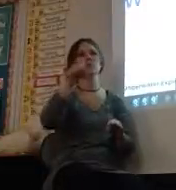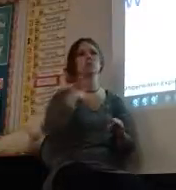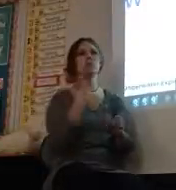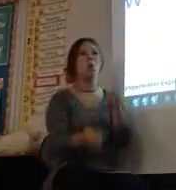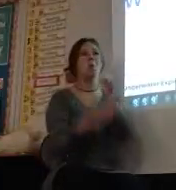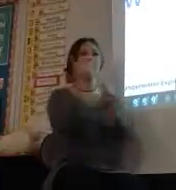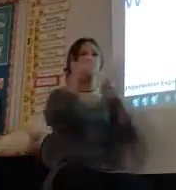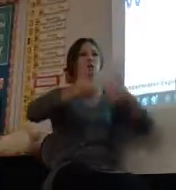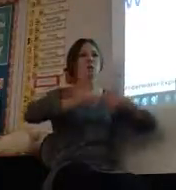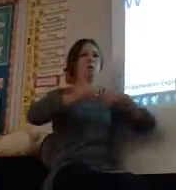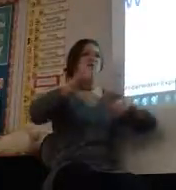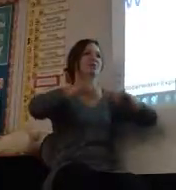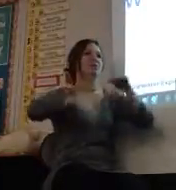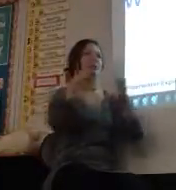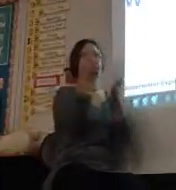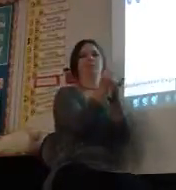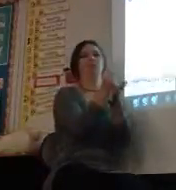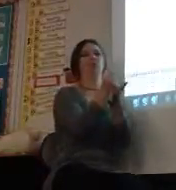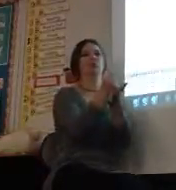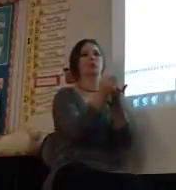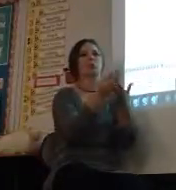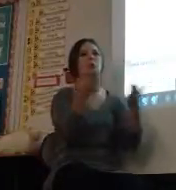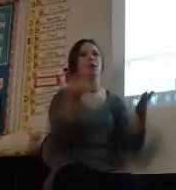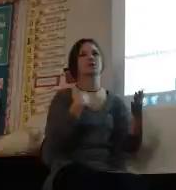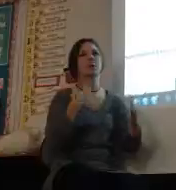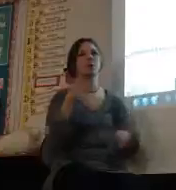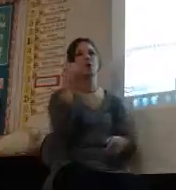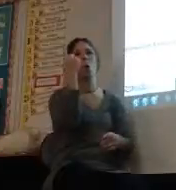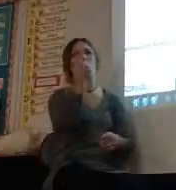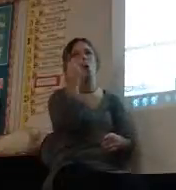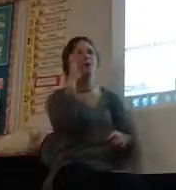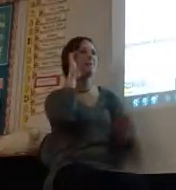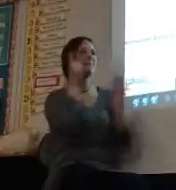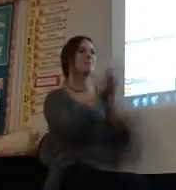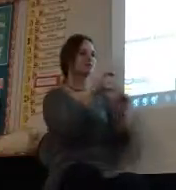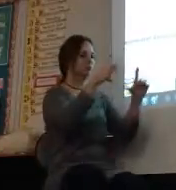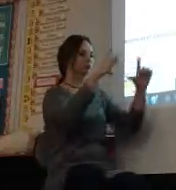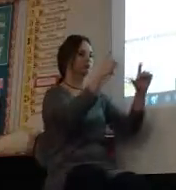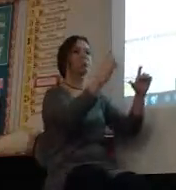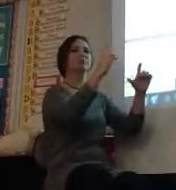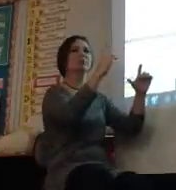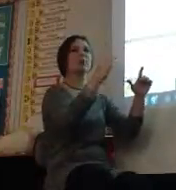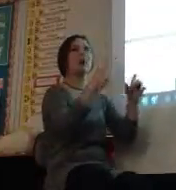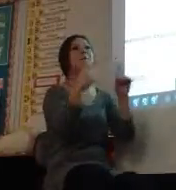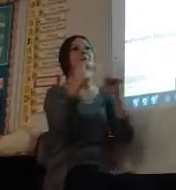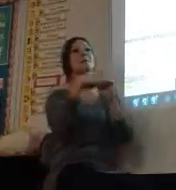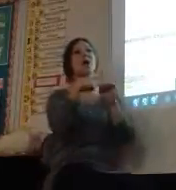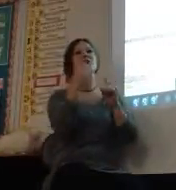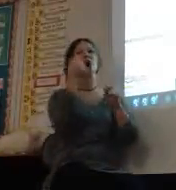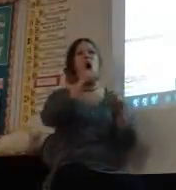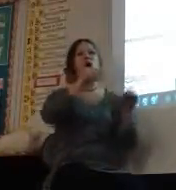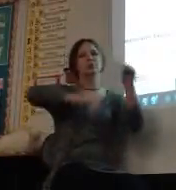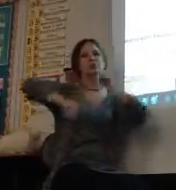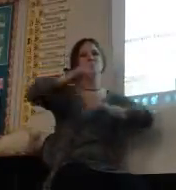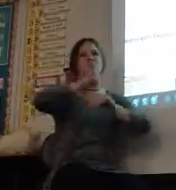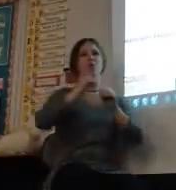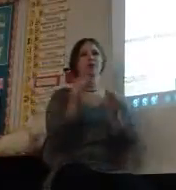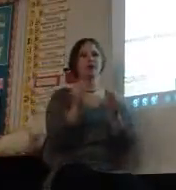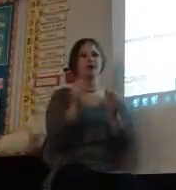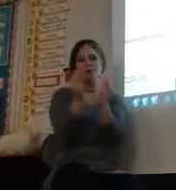machines can't pick up objects. They can only take photos. Plus, they can be difficult to maneuver in tight spaces, like